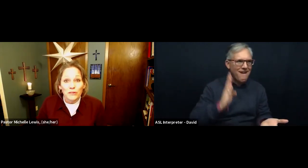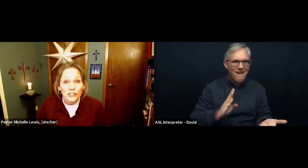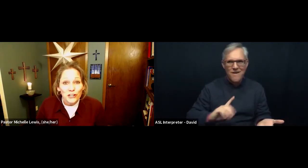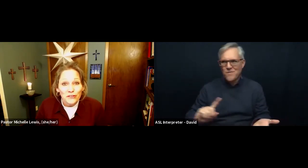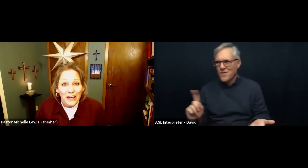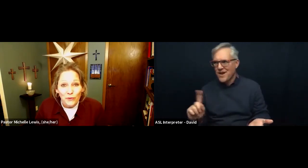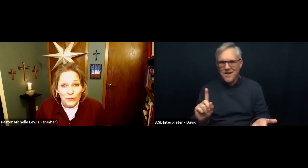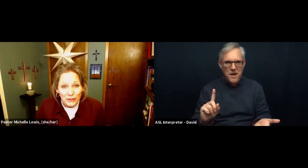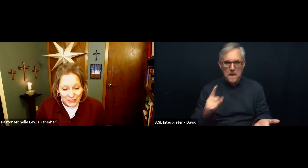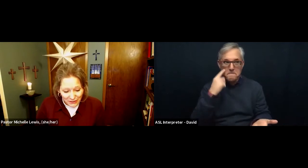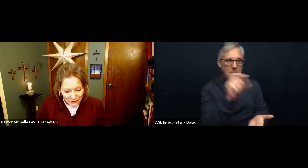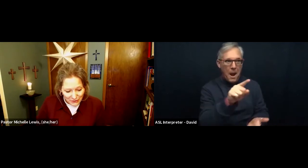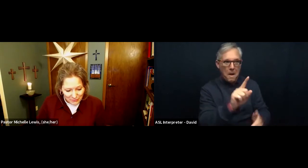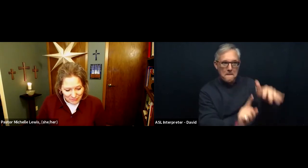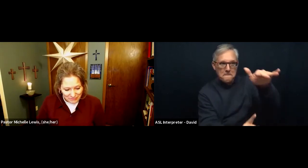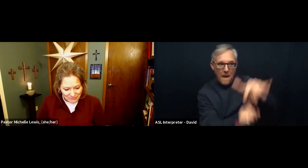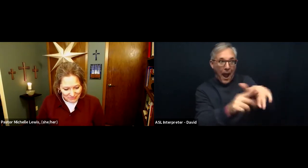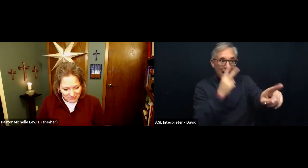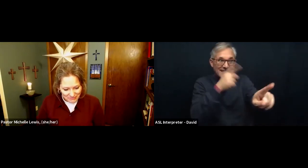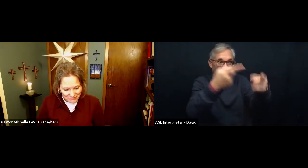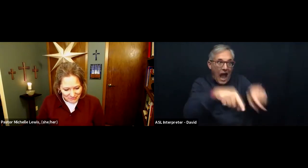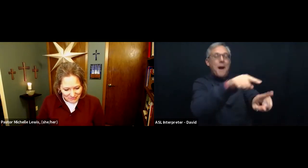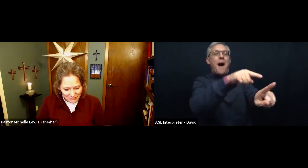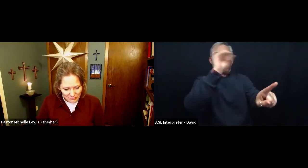And we share that with one another,